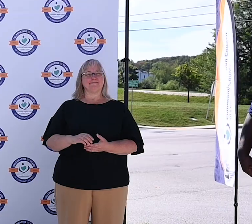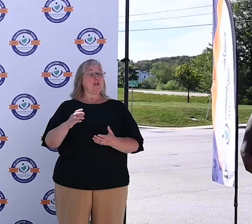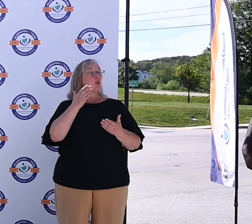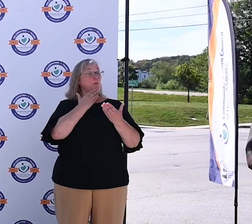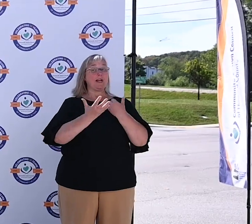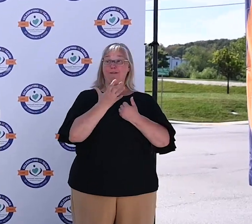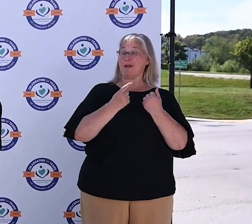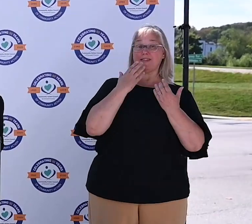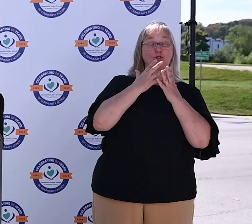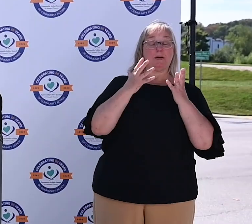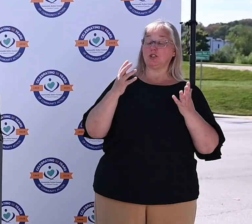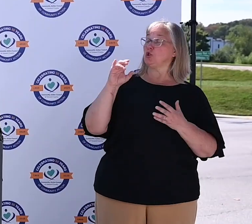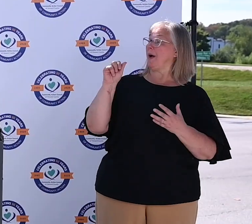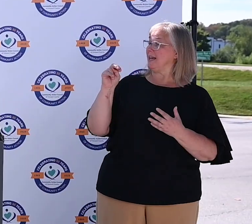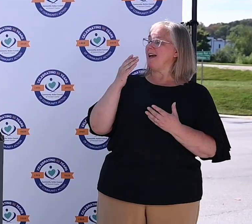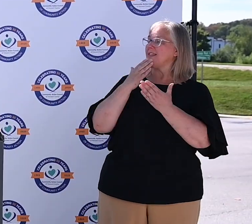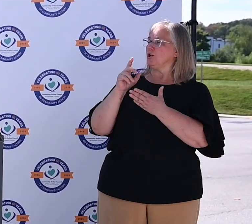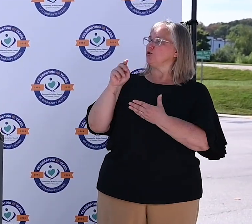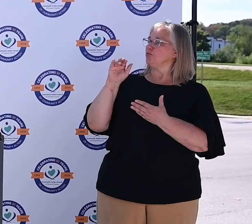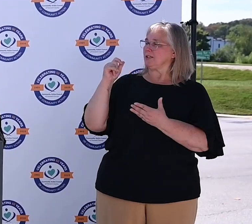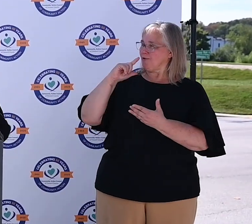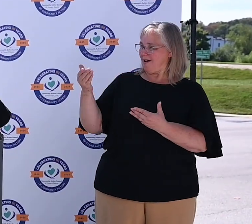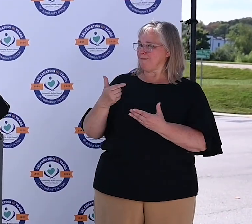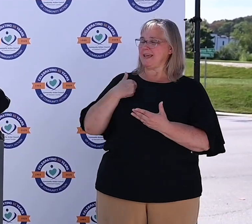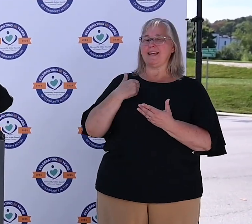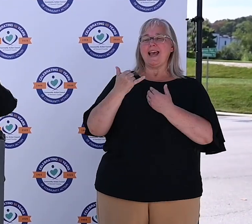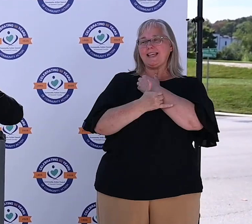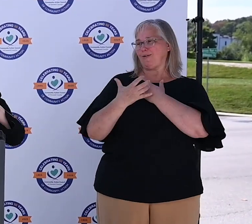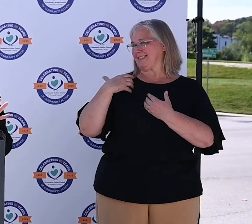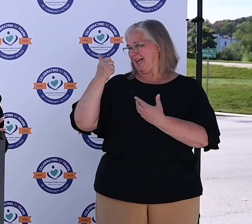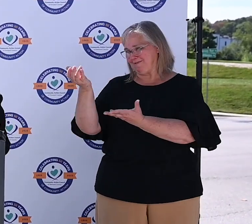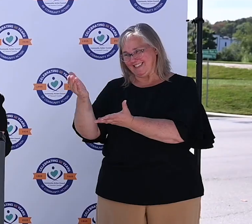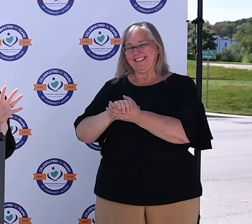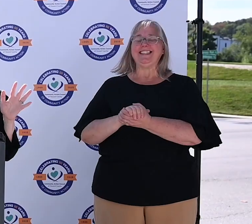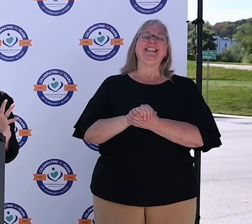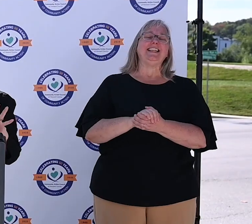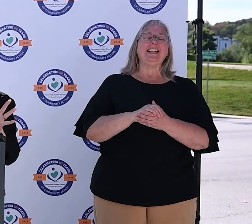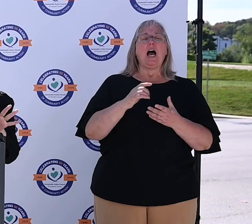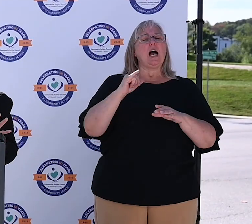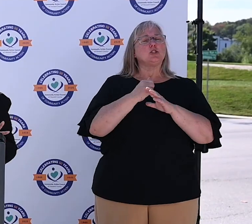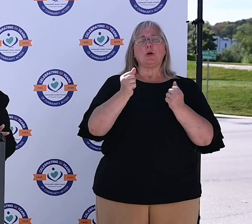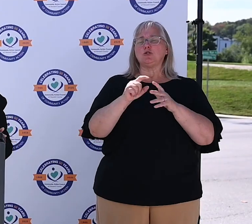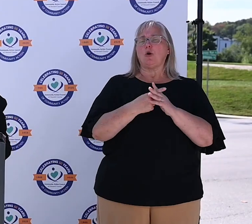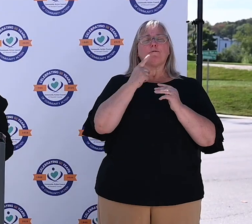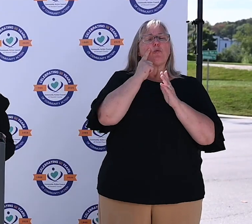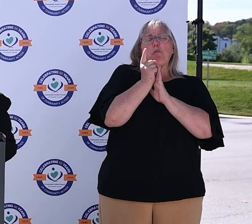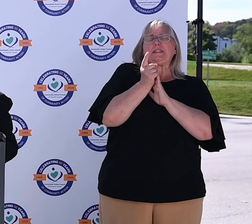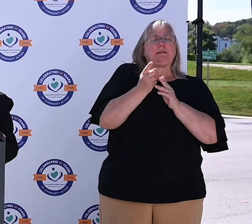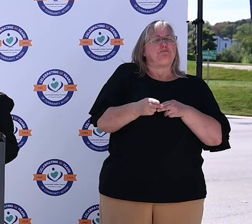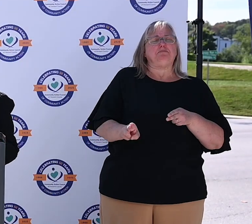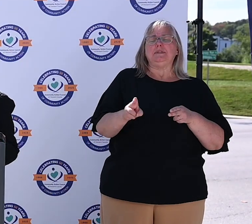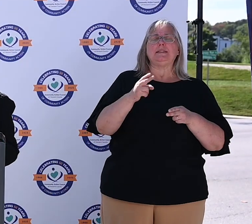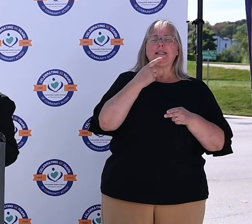Good morning, everyone. Thank you so much, Joanna. Thank you, Tracy, for having me, County Executive. I just want to start for 1 second by